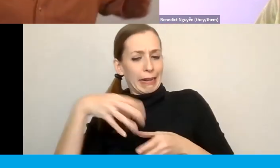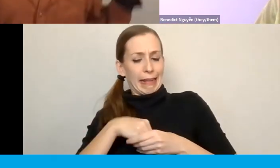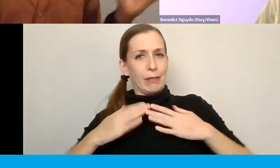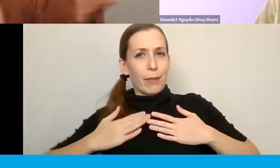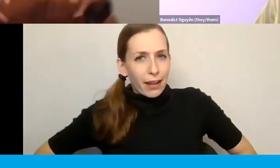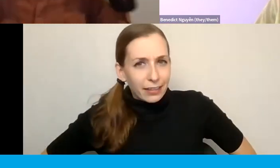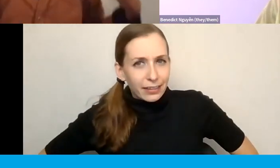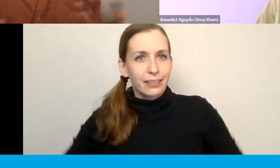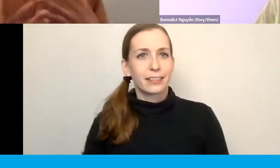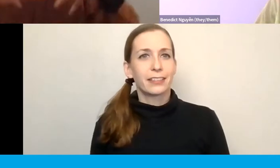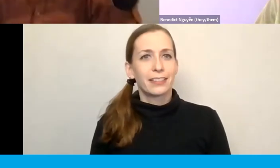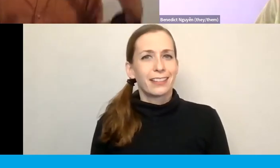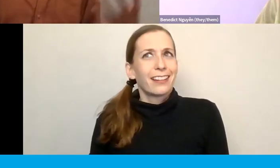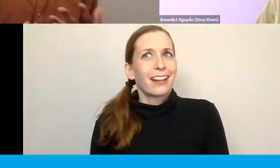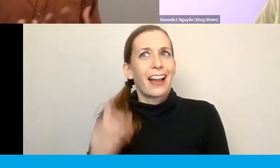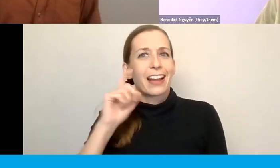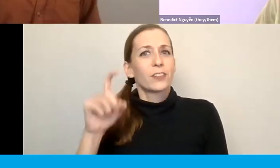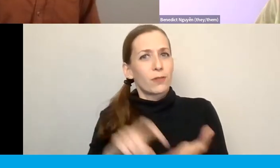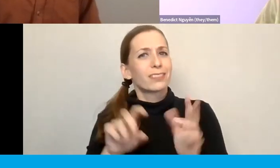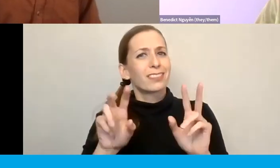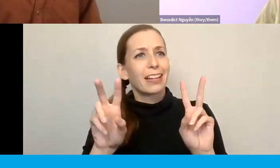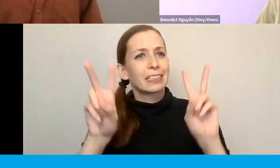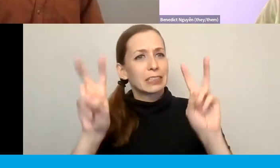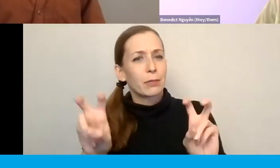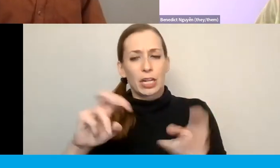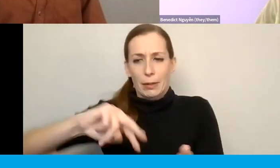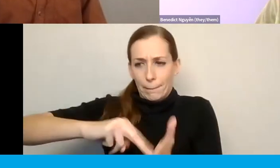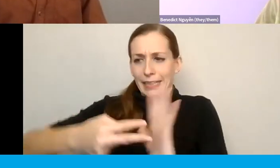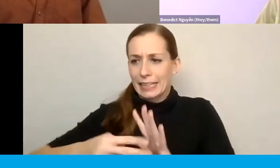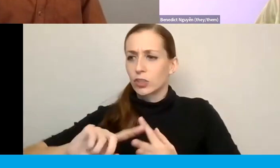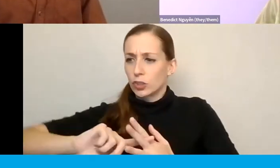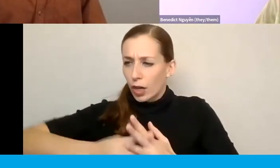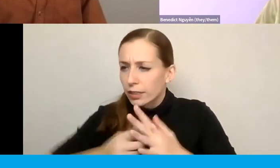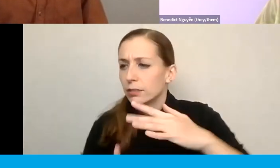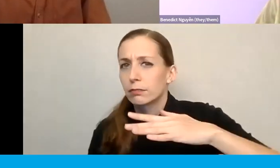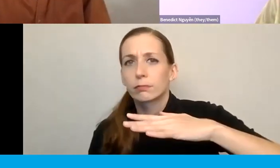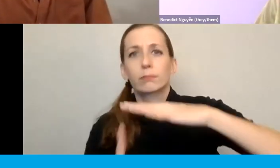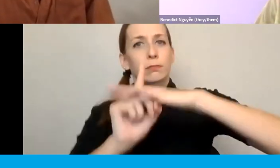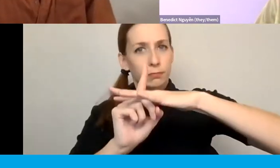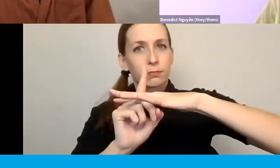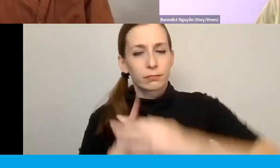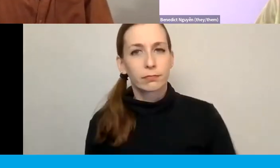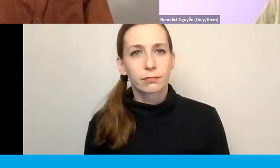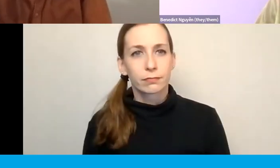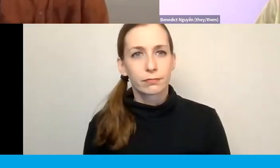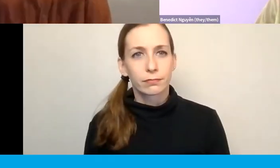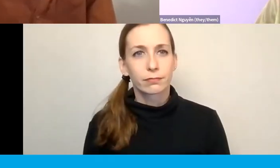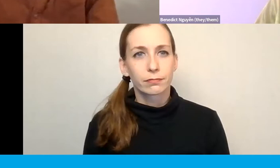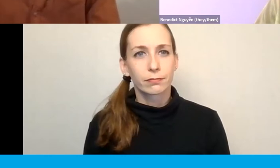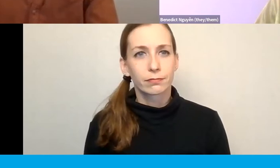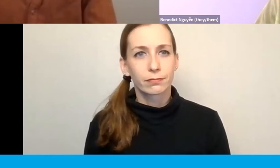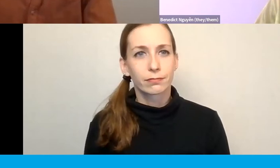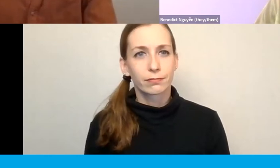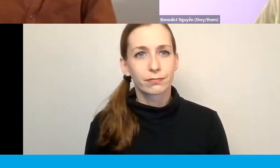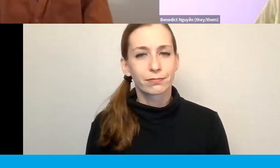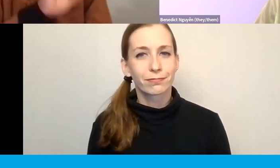into the space, into the performance. And that's something that felt like it kind of just like got